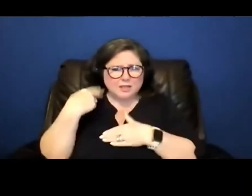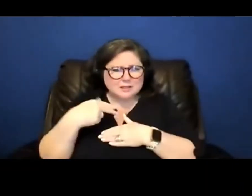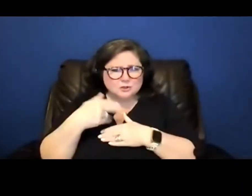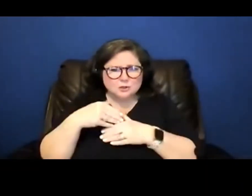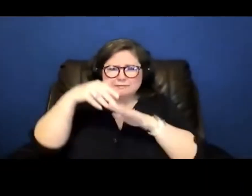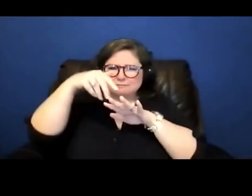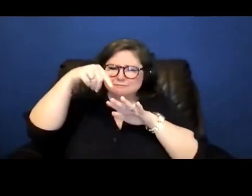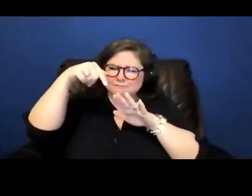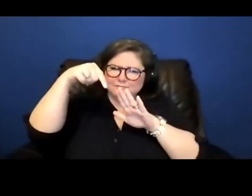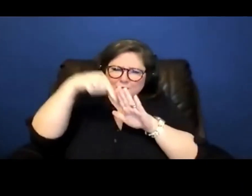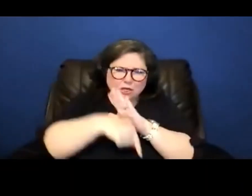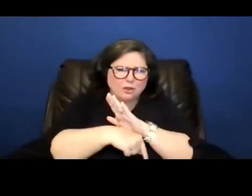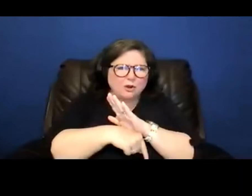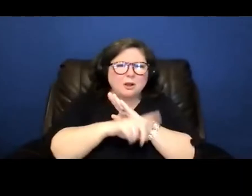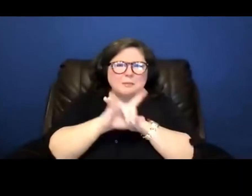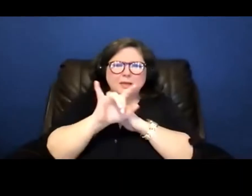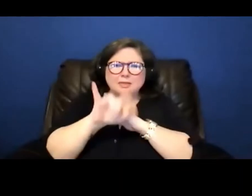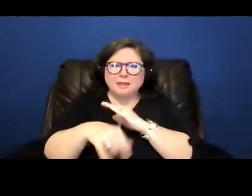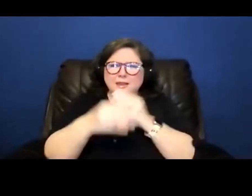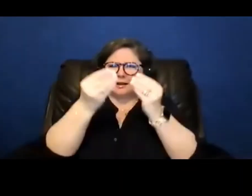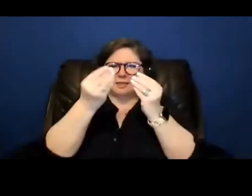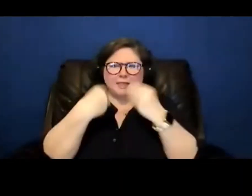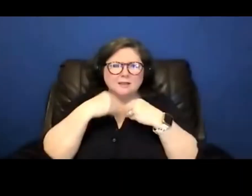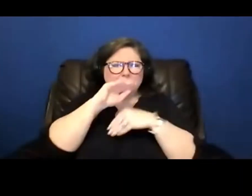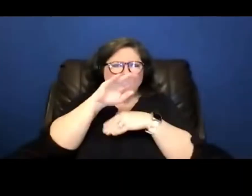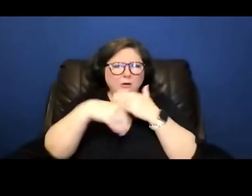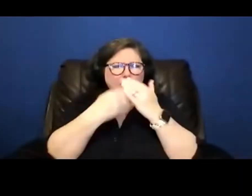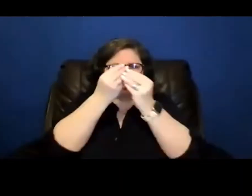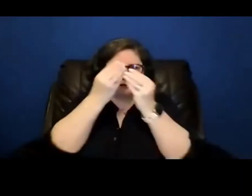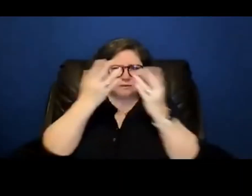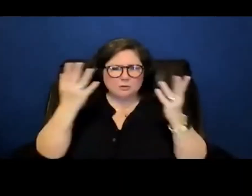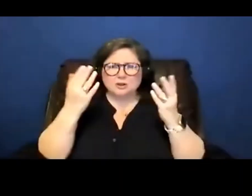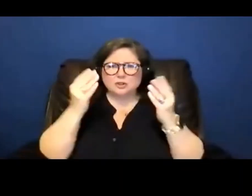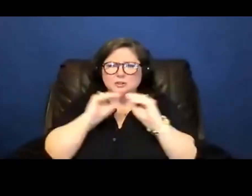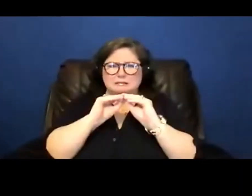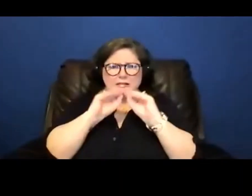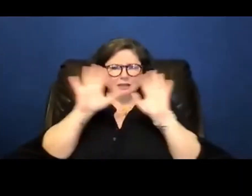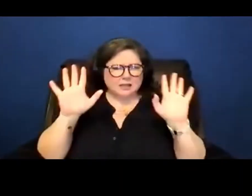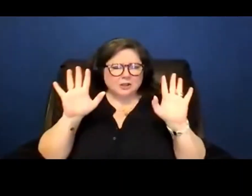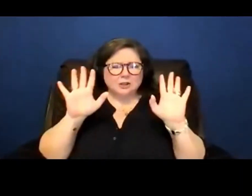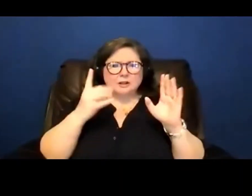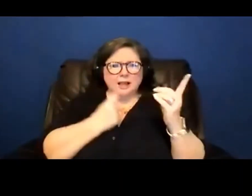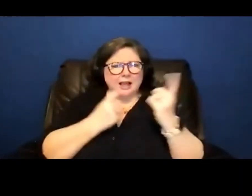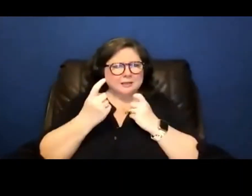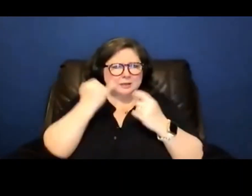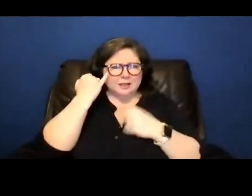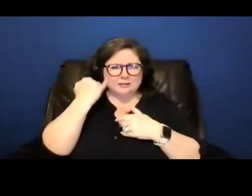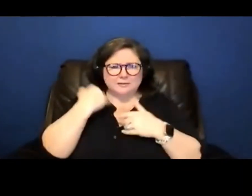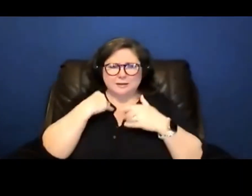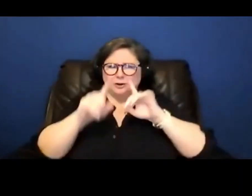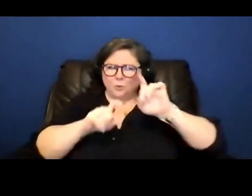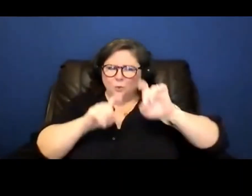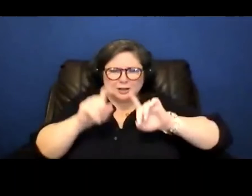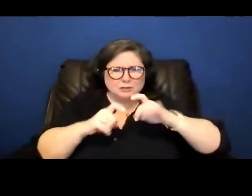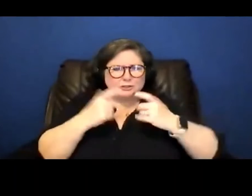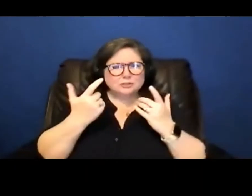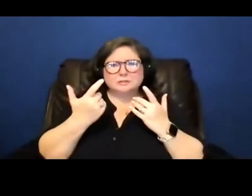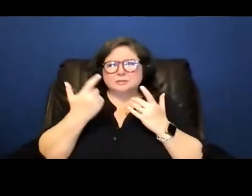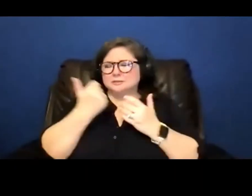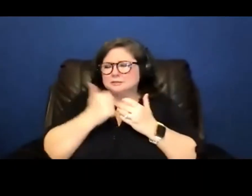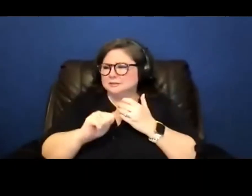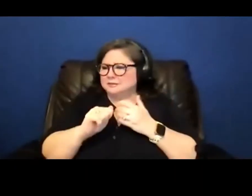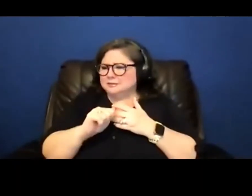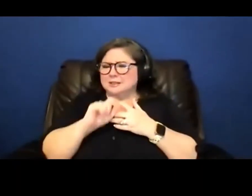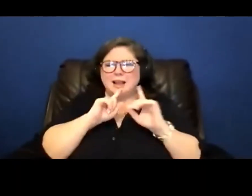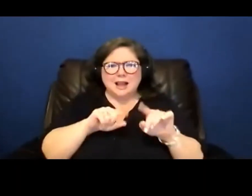that I needed to know. I was given that information. They asked me what I didn't understand, any questions that I had. I answered